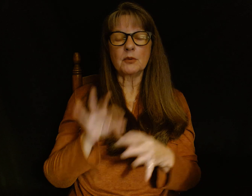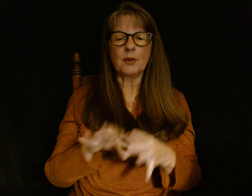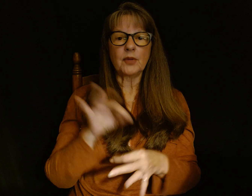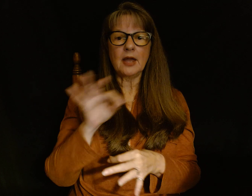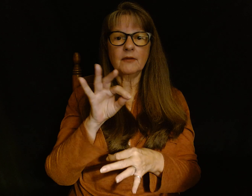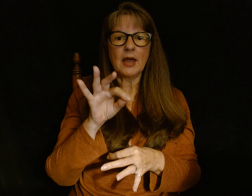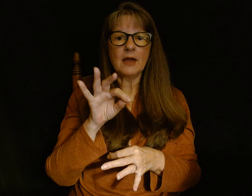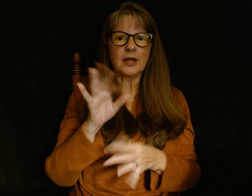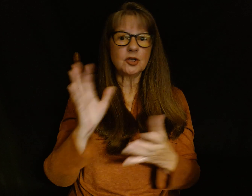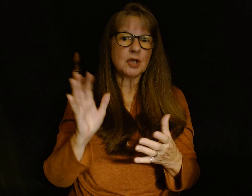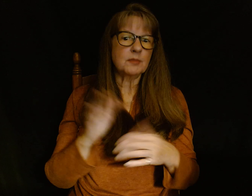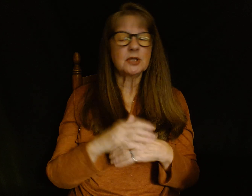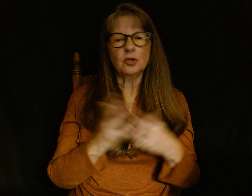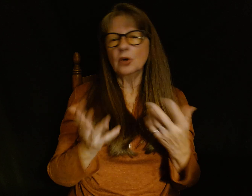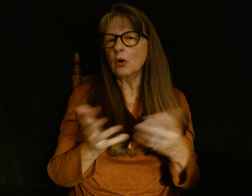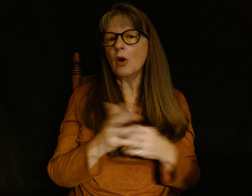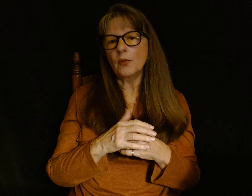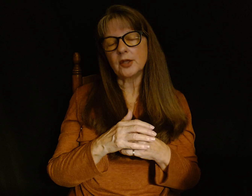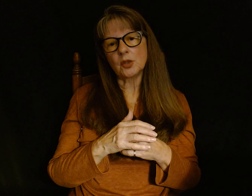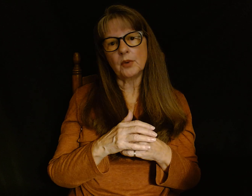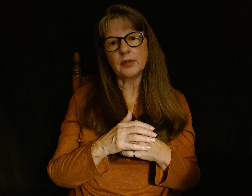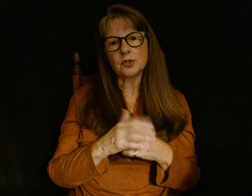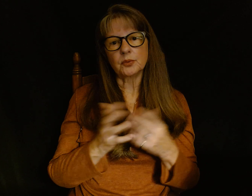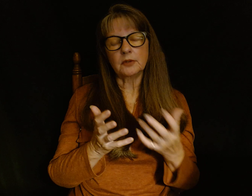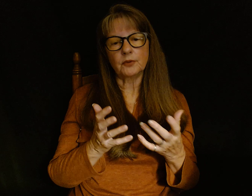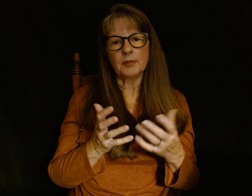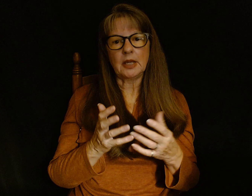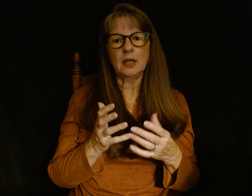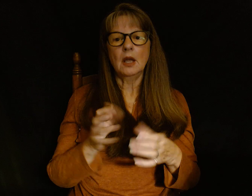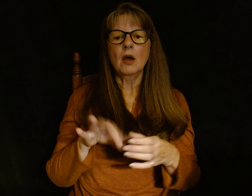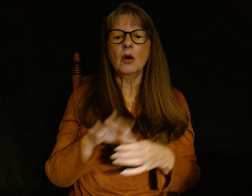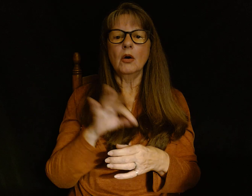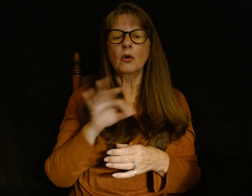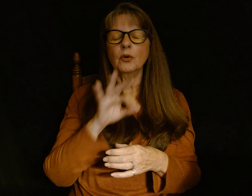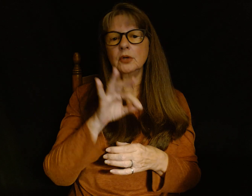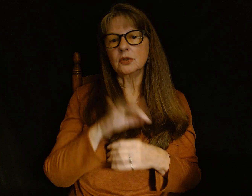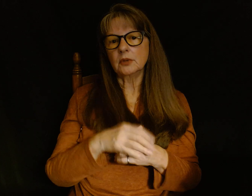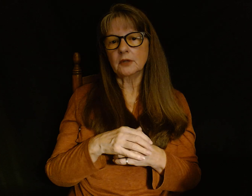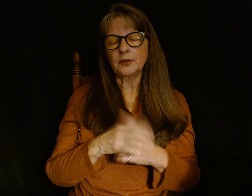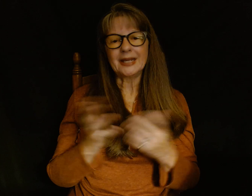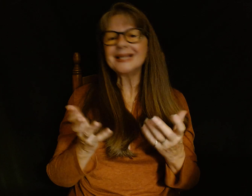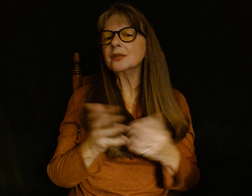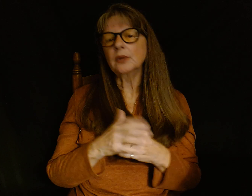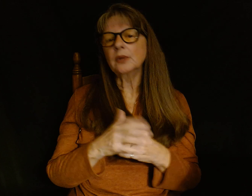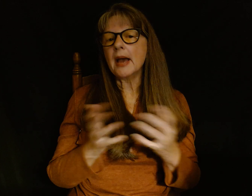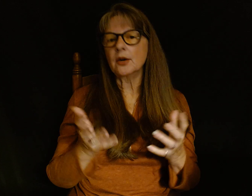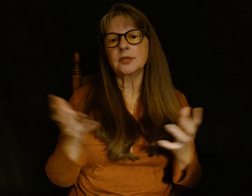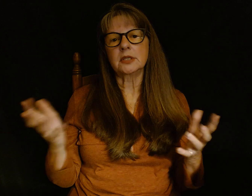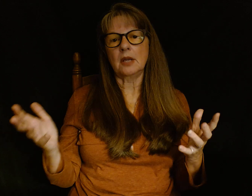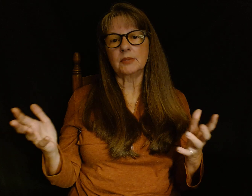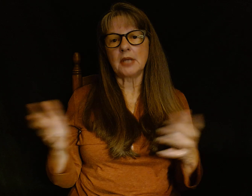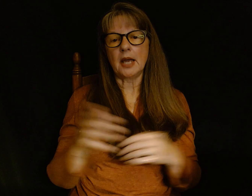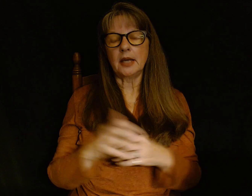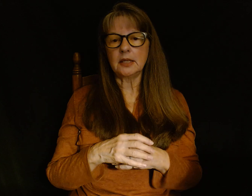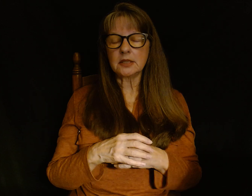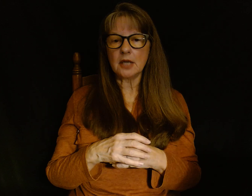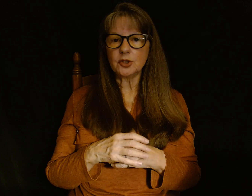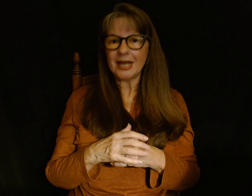both F hand shapes, then you know, oh, that's the one that's really for me. Or you can do it differently. It doesn't really matter. It's the same sign. It's not